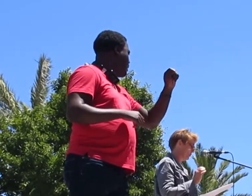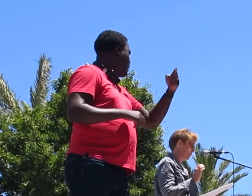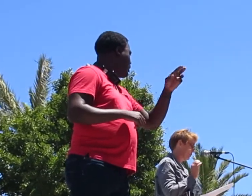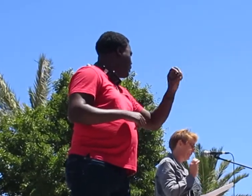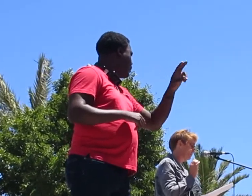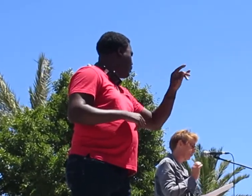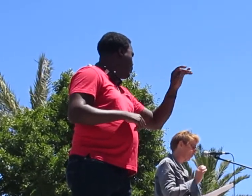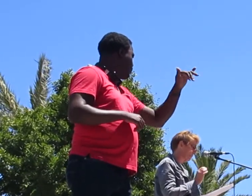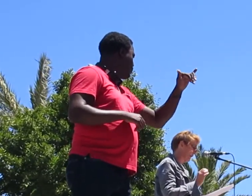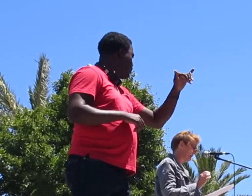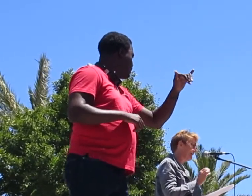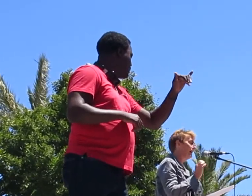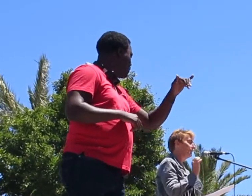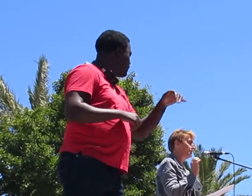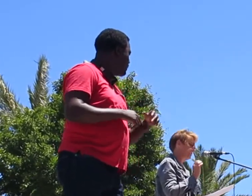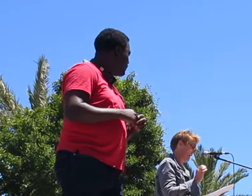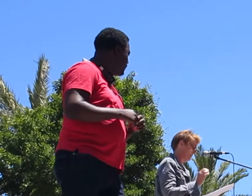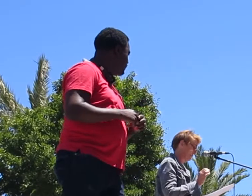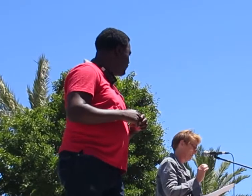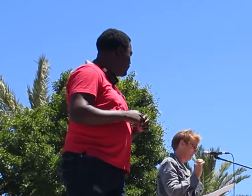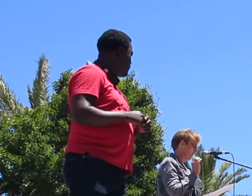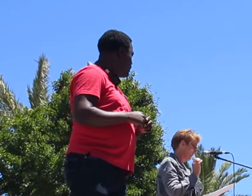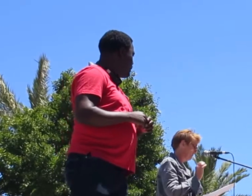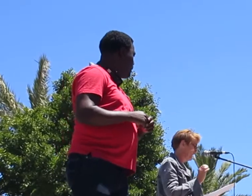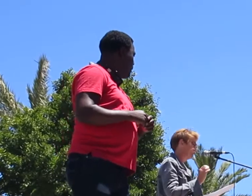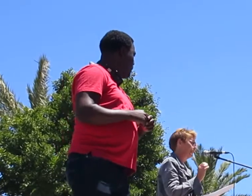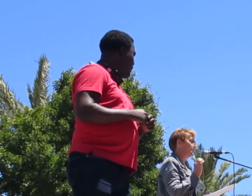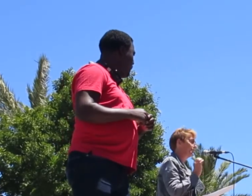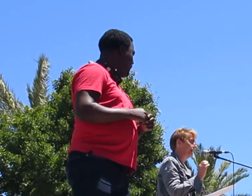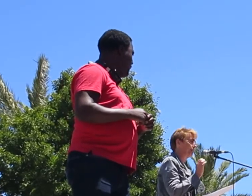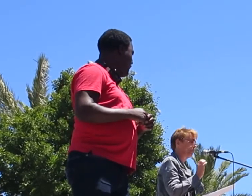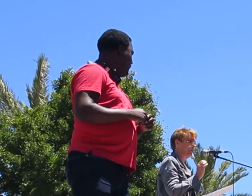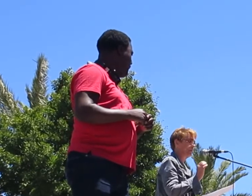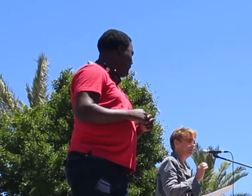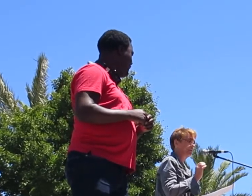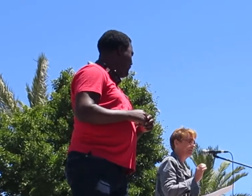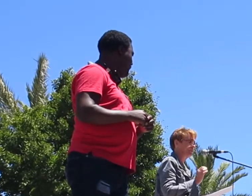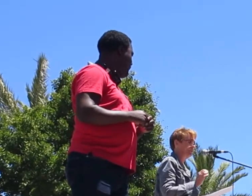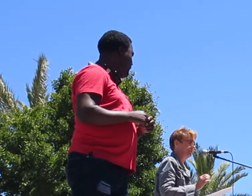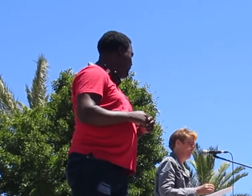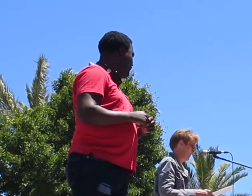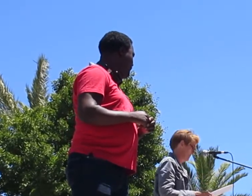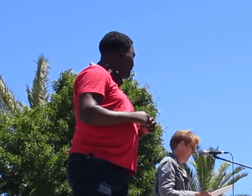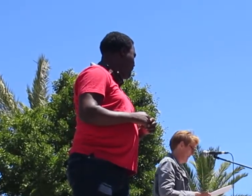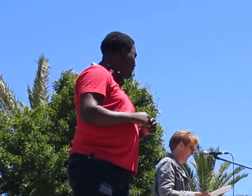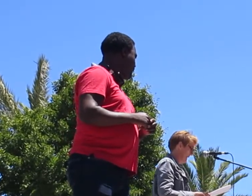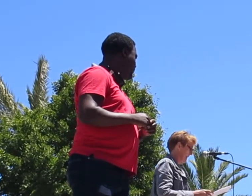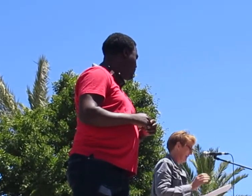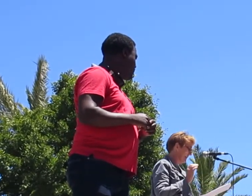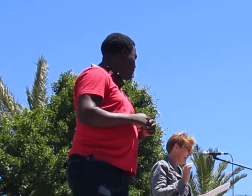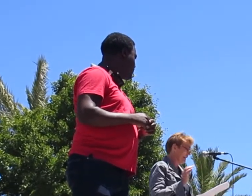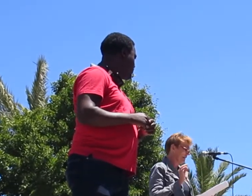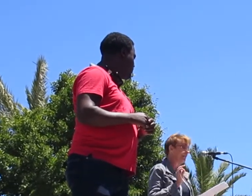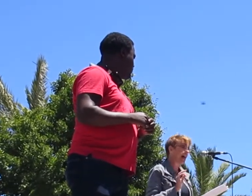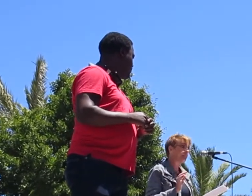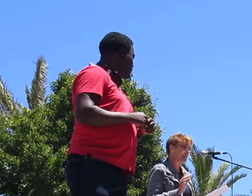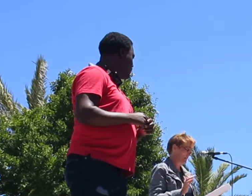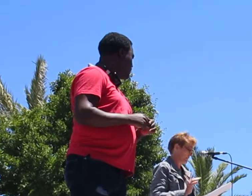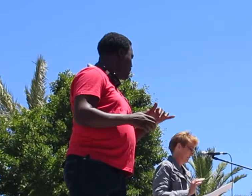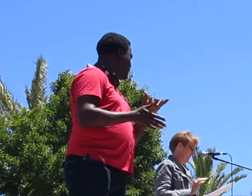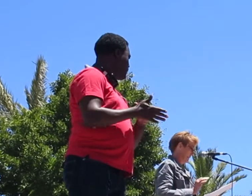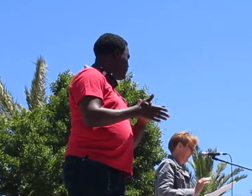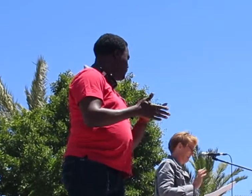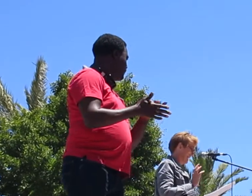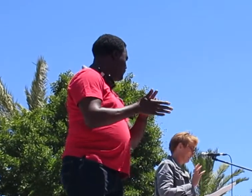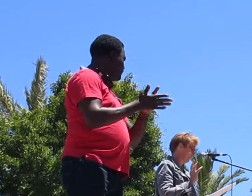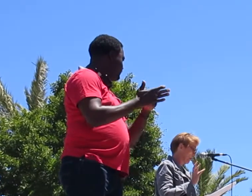lawmakers choose to interpret the standard for impeachment set forth in the Constitution. That